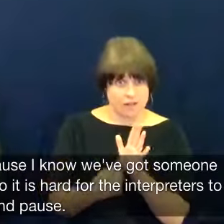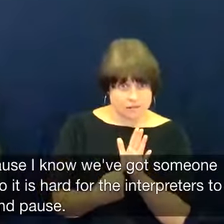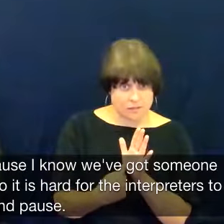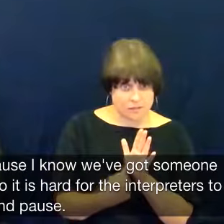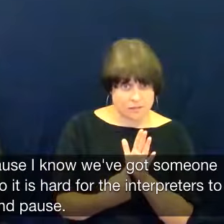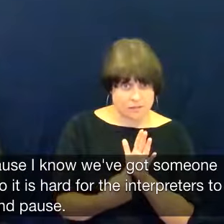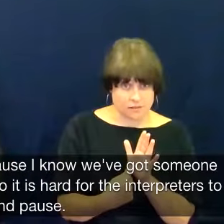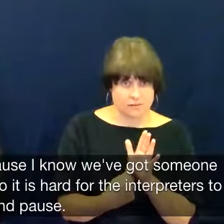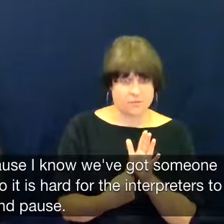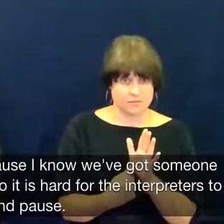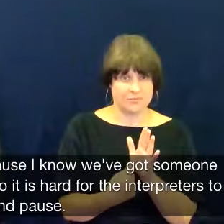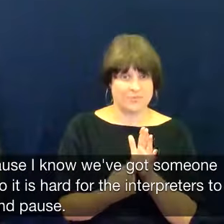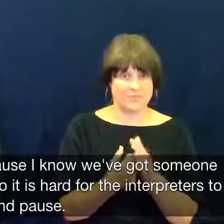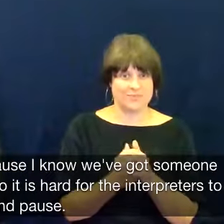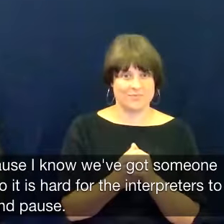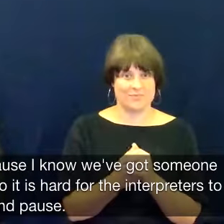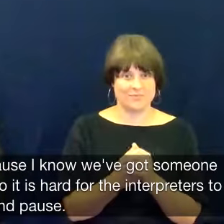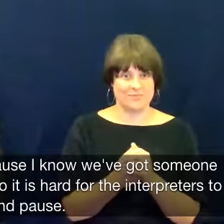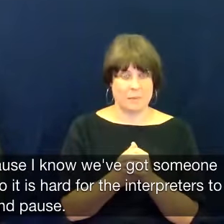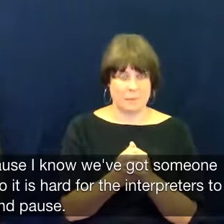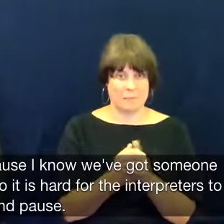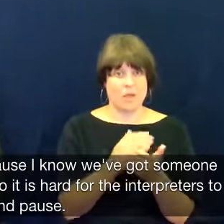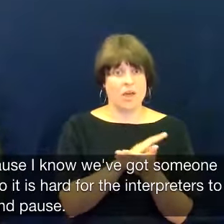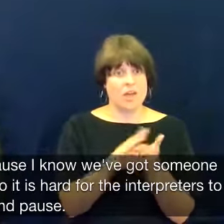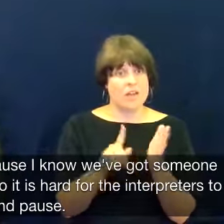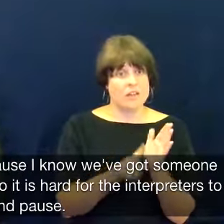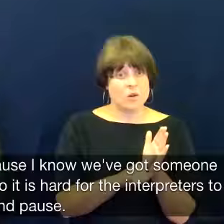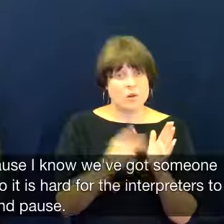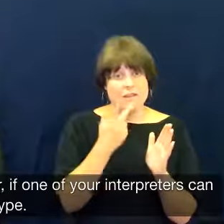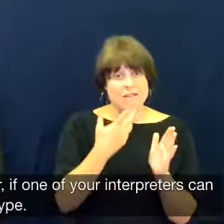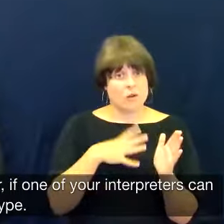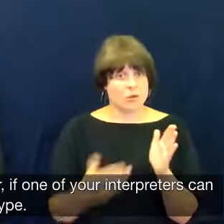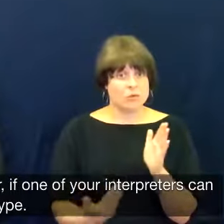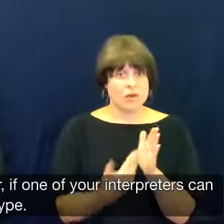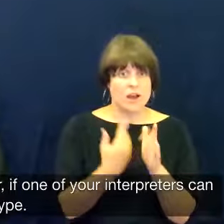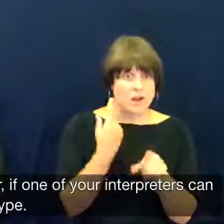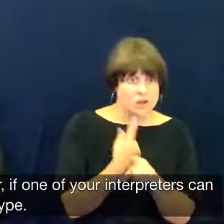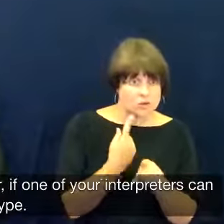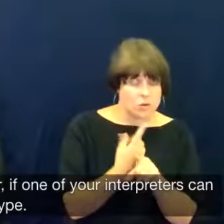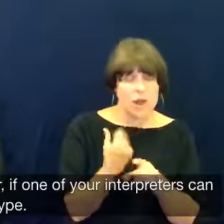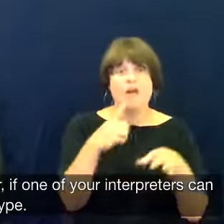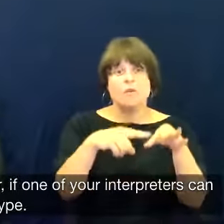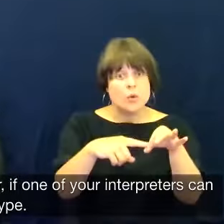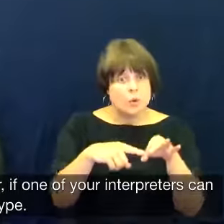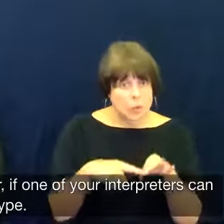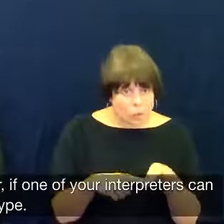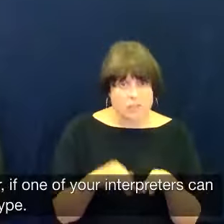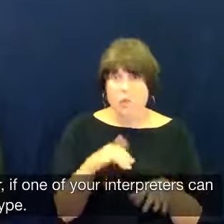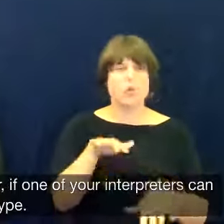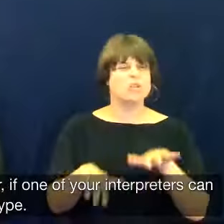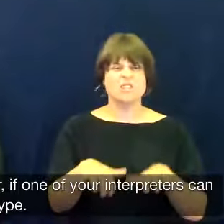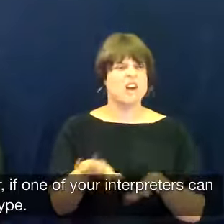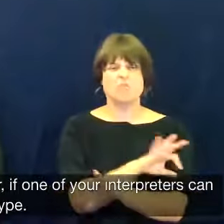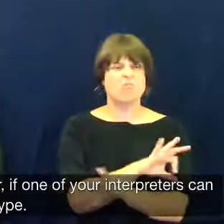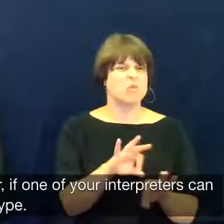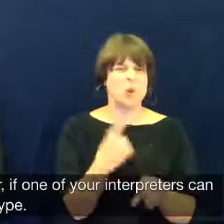now. But over to you also, Heather, if you have any comments or questions, or even to just type no comments, just